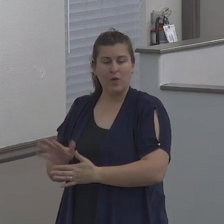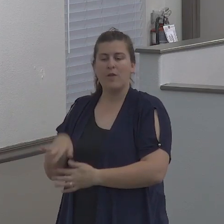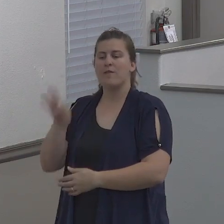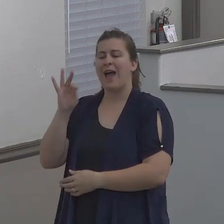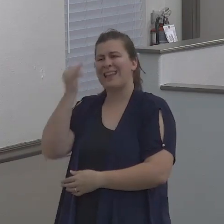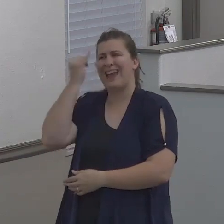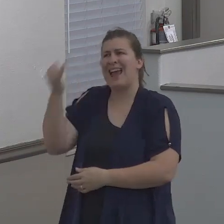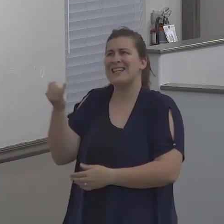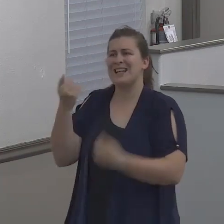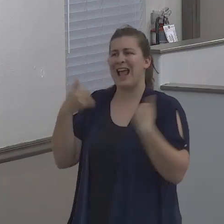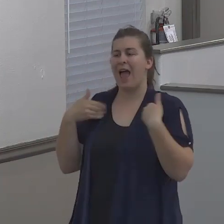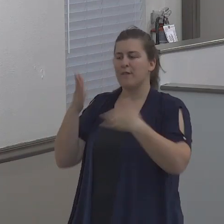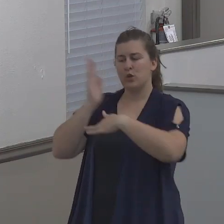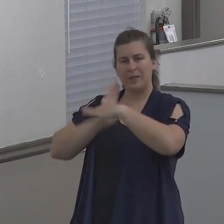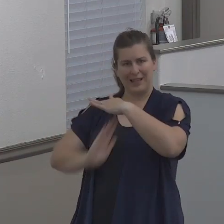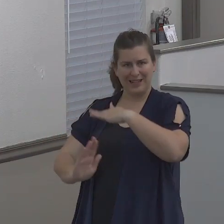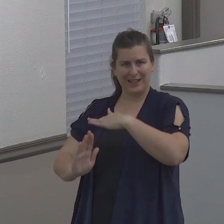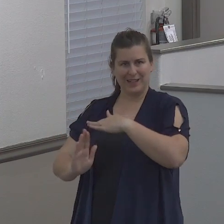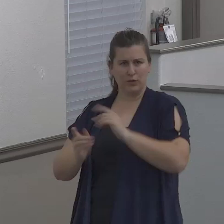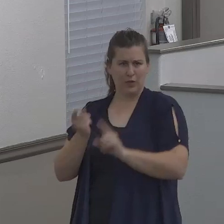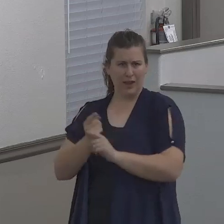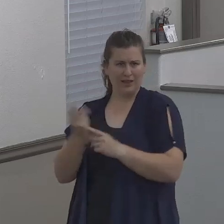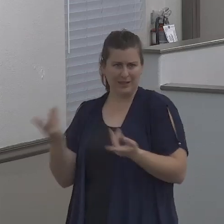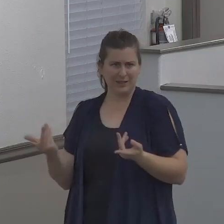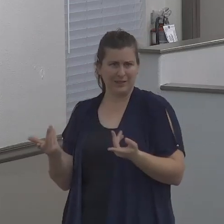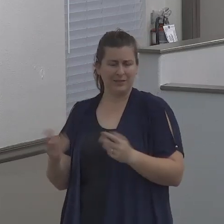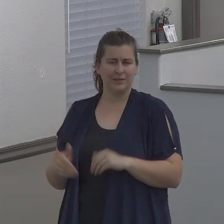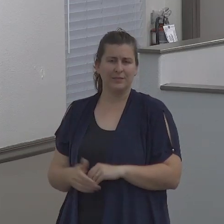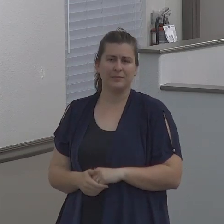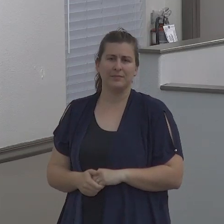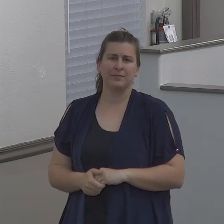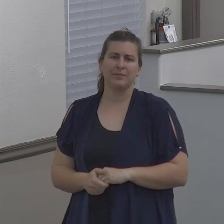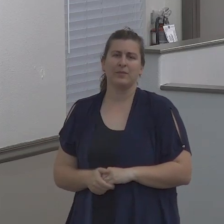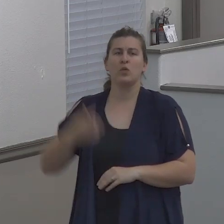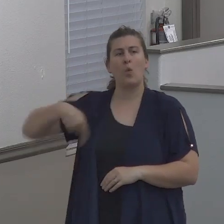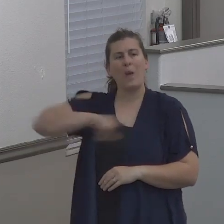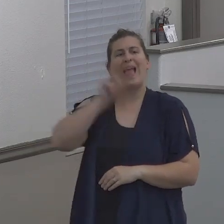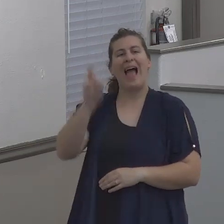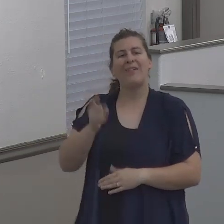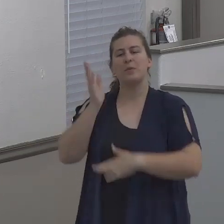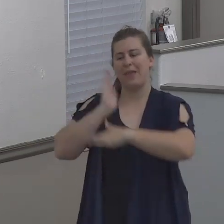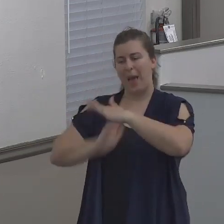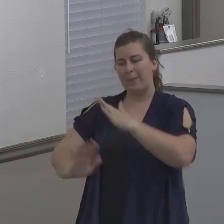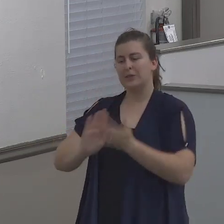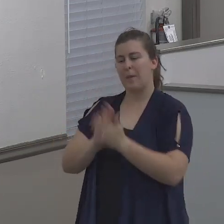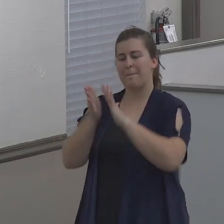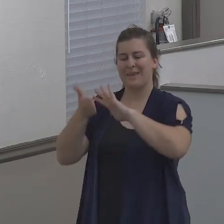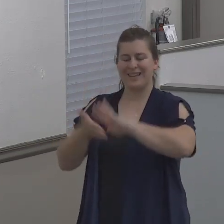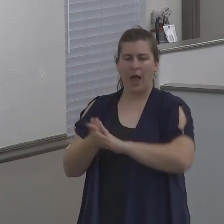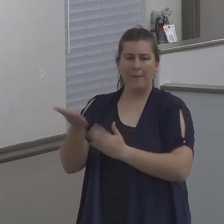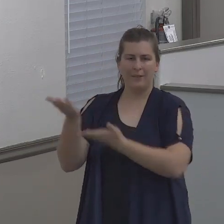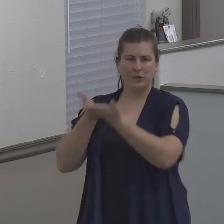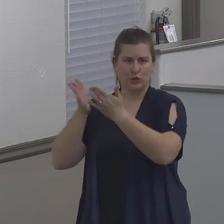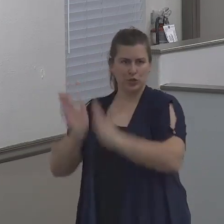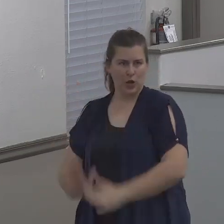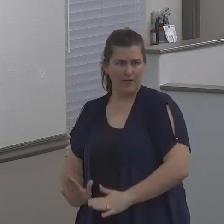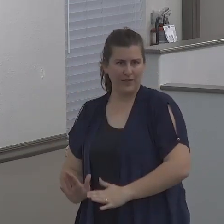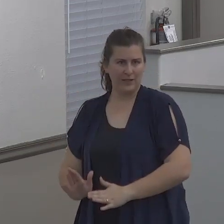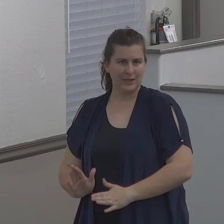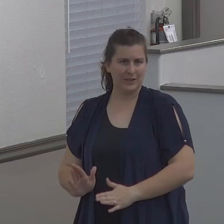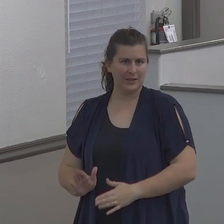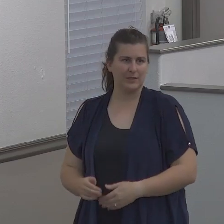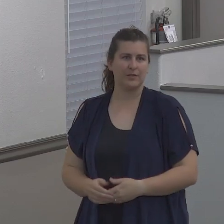The word servants is where we get the idea of humility. To be a servant, you have to be humble. You have to be